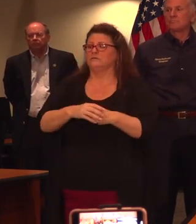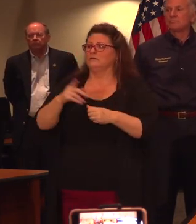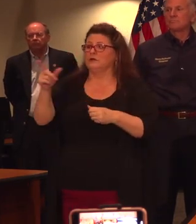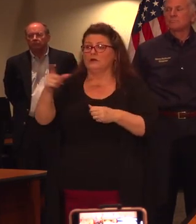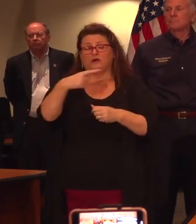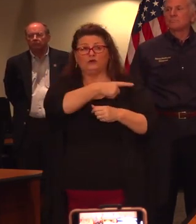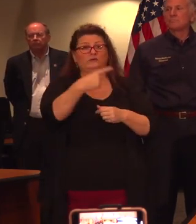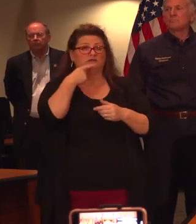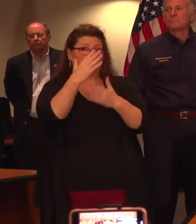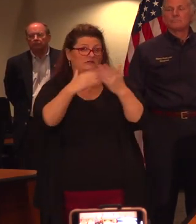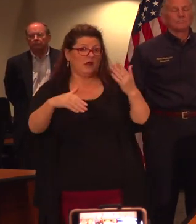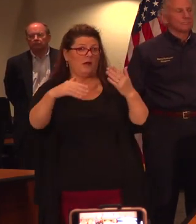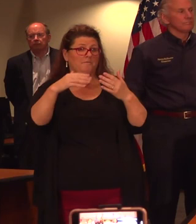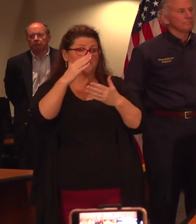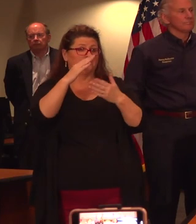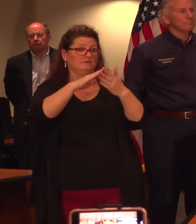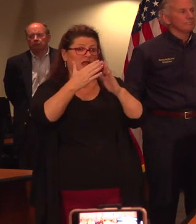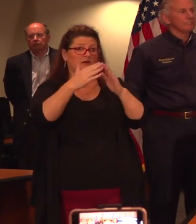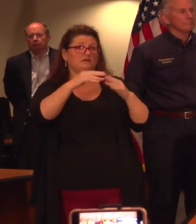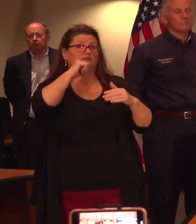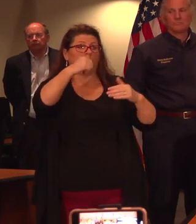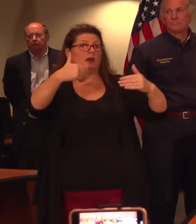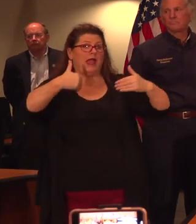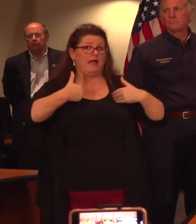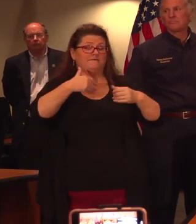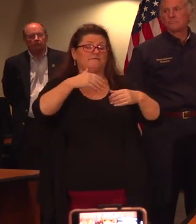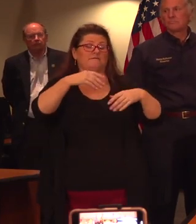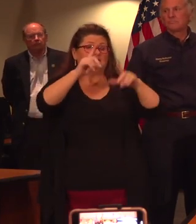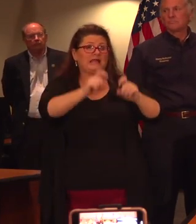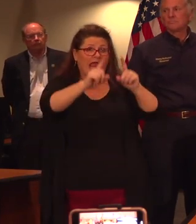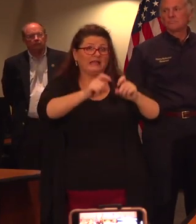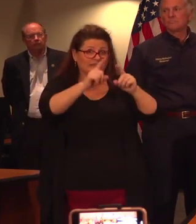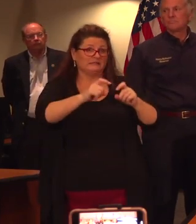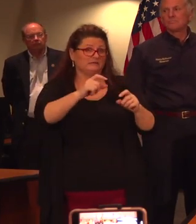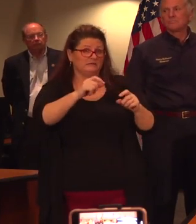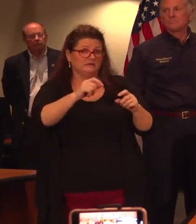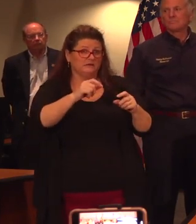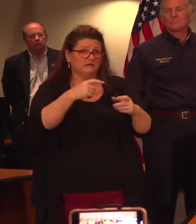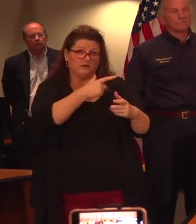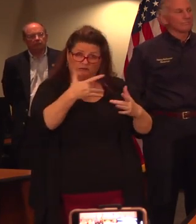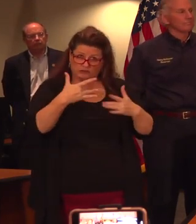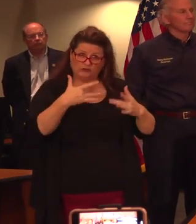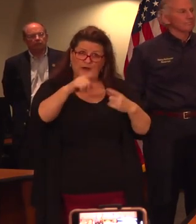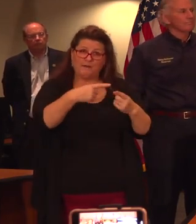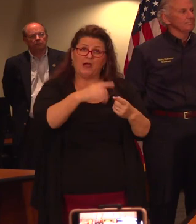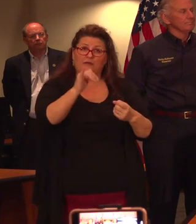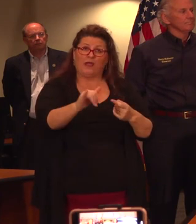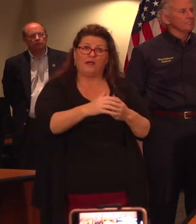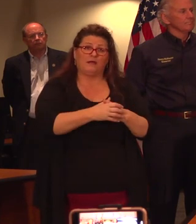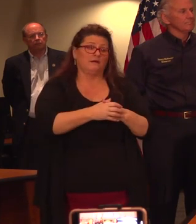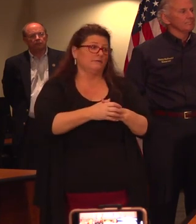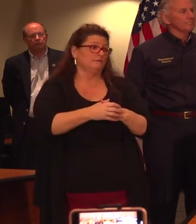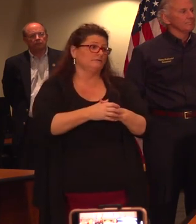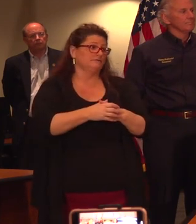in some parts of the state? Inaccurate testing? Inadequate. Inadequate testing, sorry. Well, we know